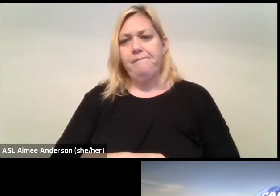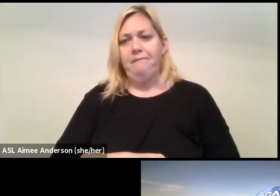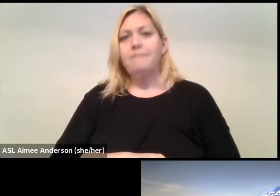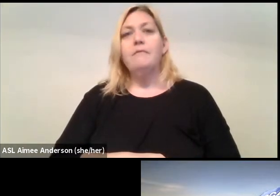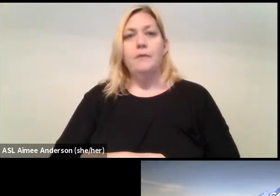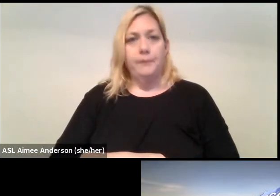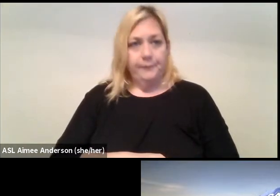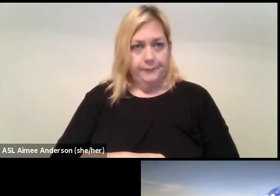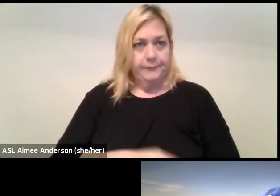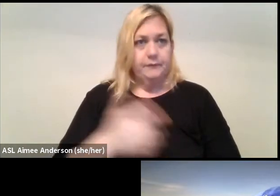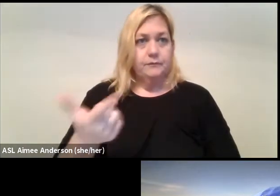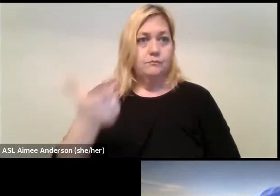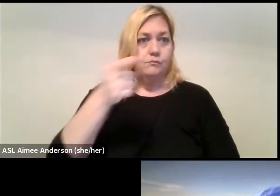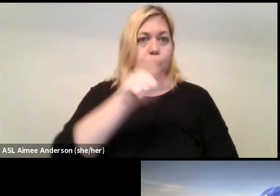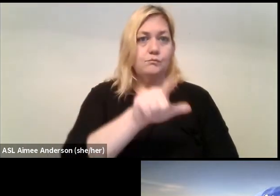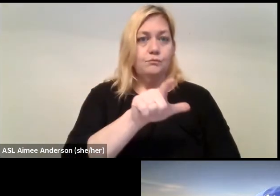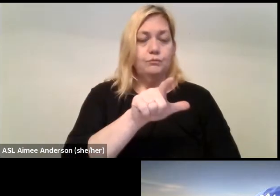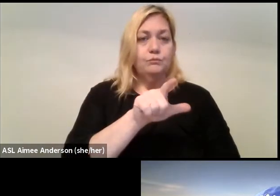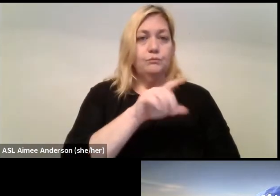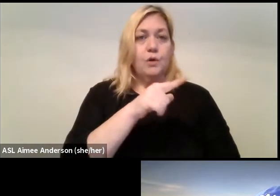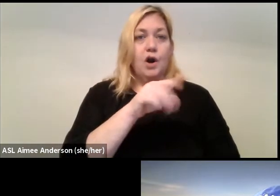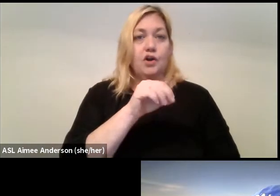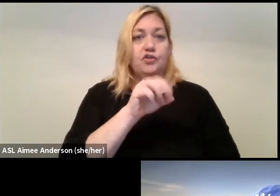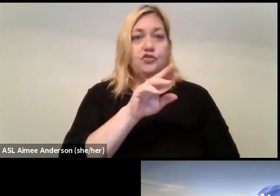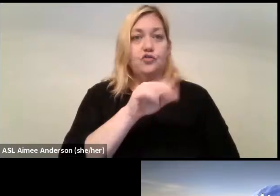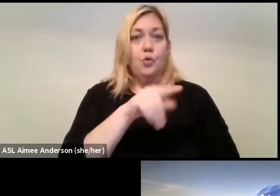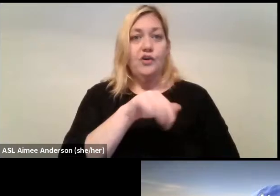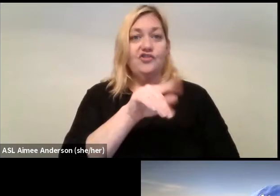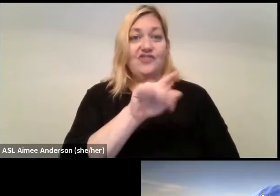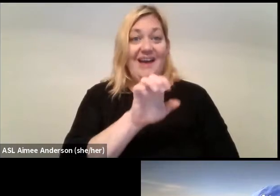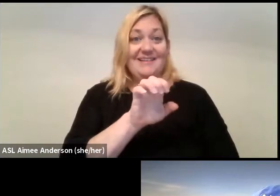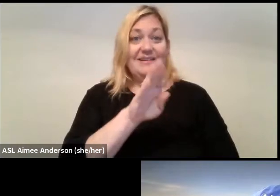Okay, and then next up we have Georgette Bradford.